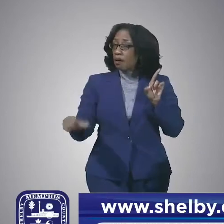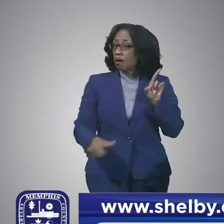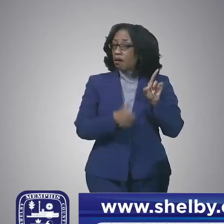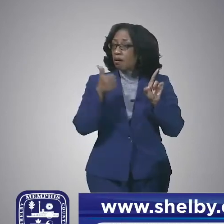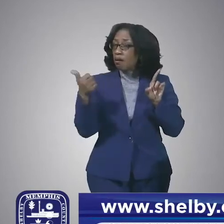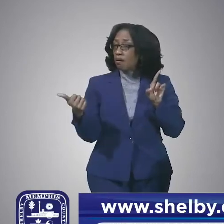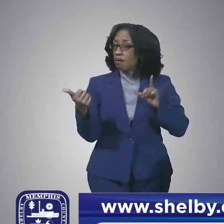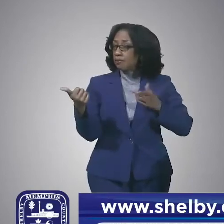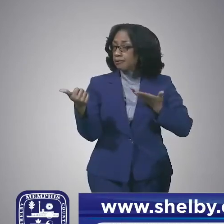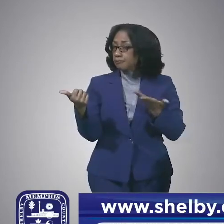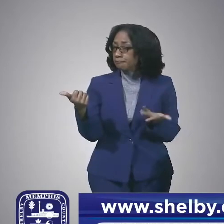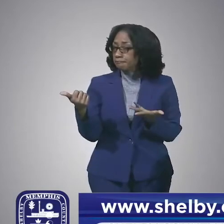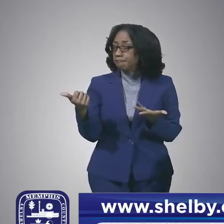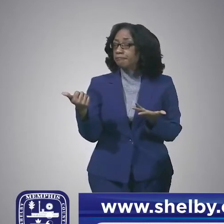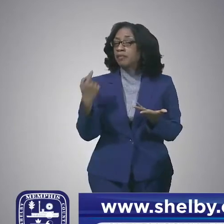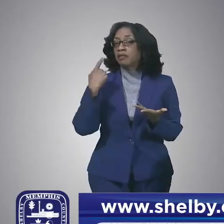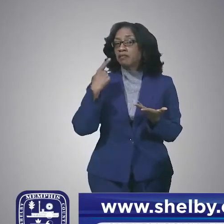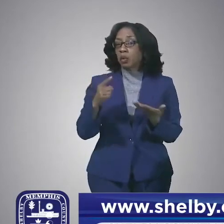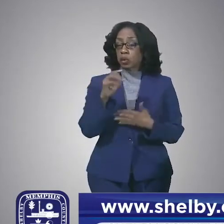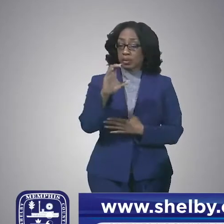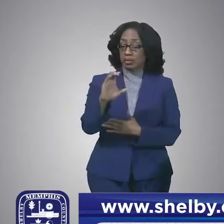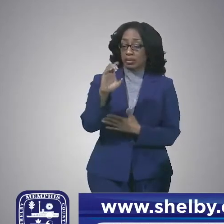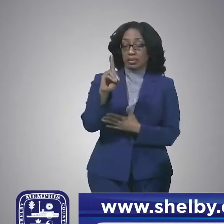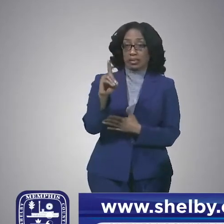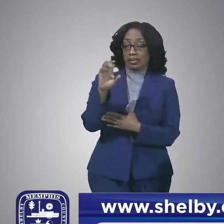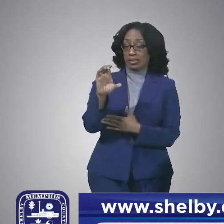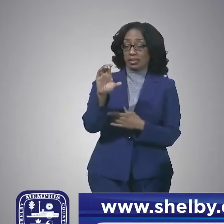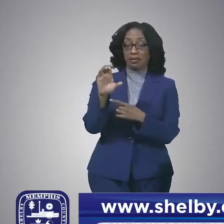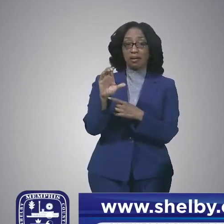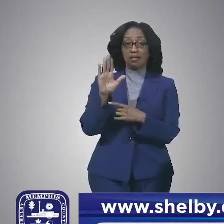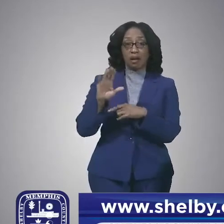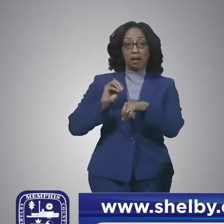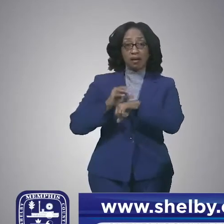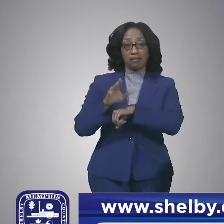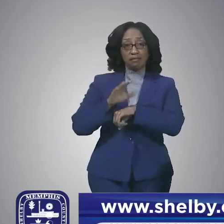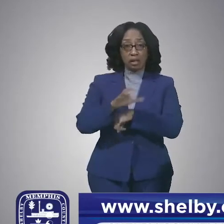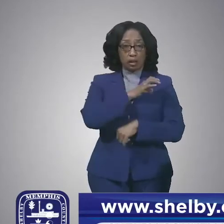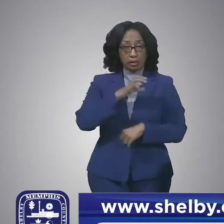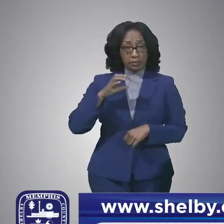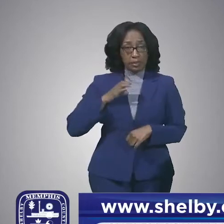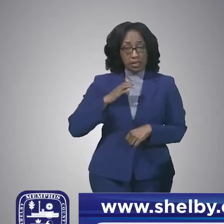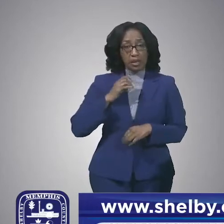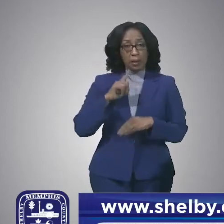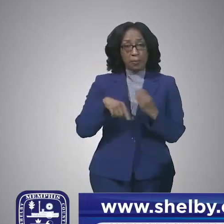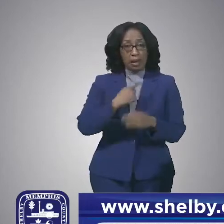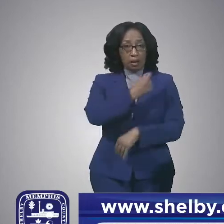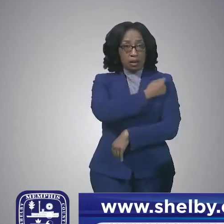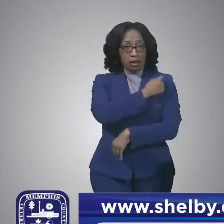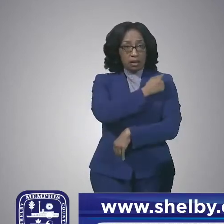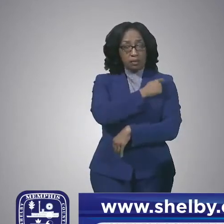in this process is for the CDC's Advisory Committee on Immunization